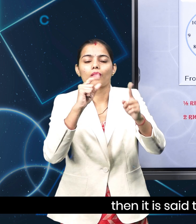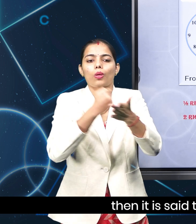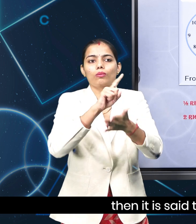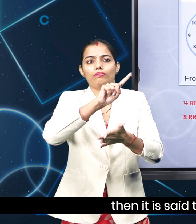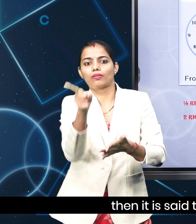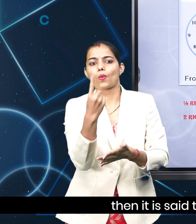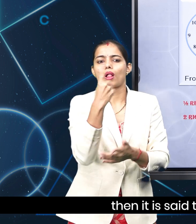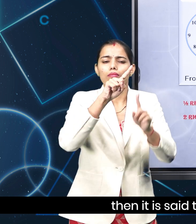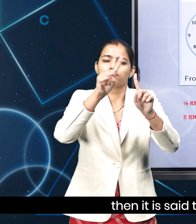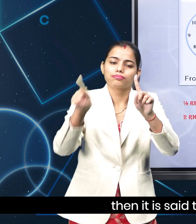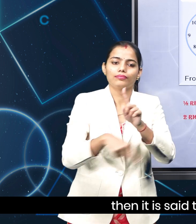revolution.